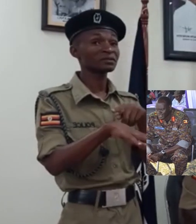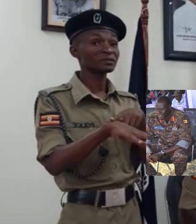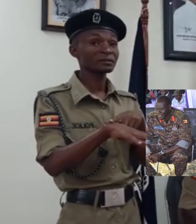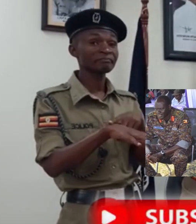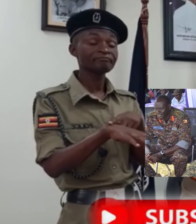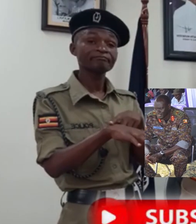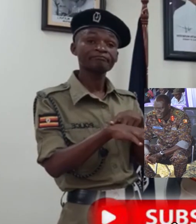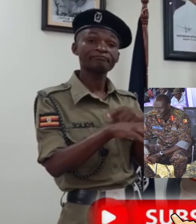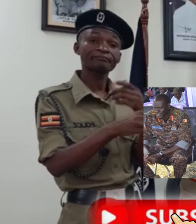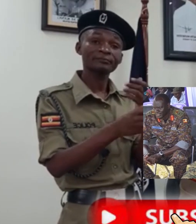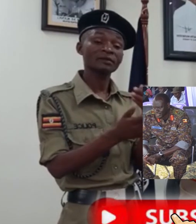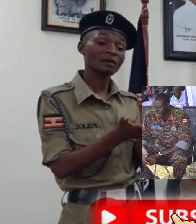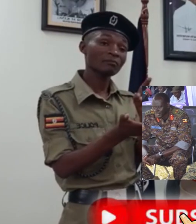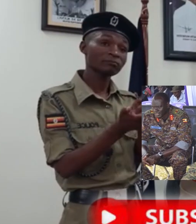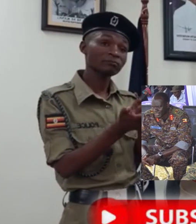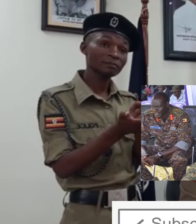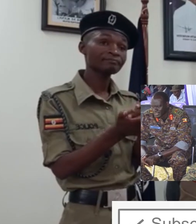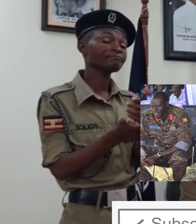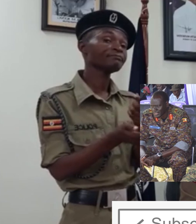Bano baabadde bana